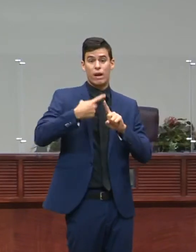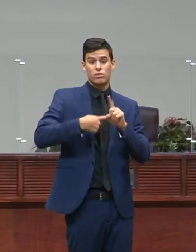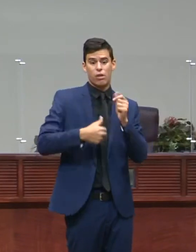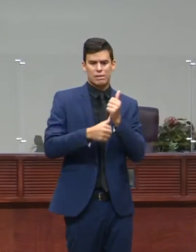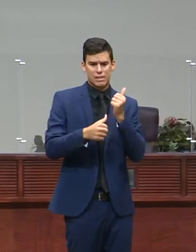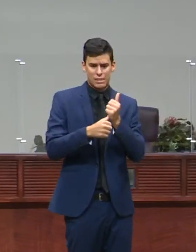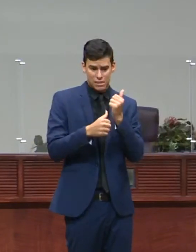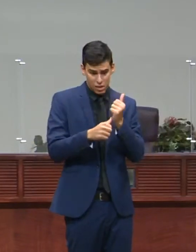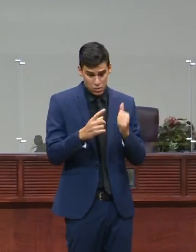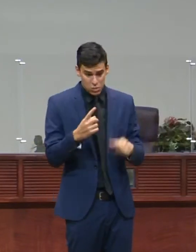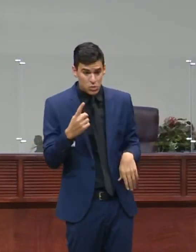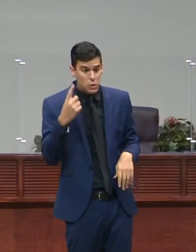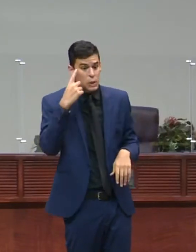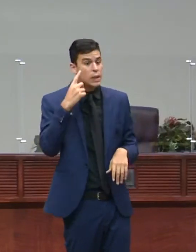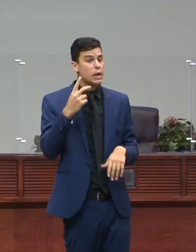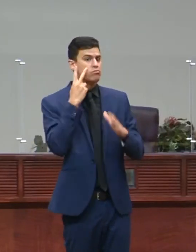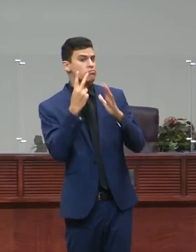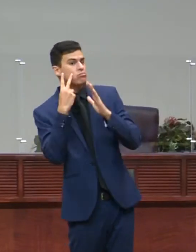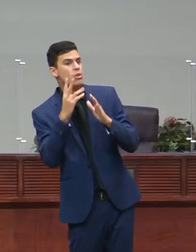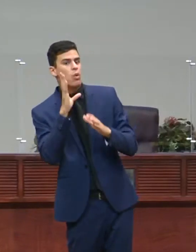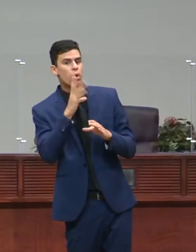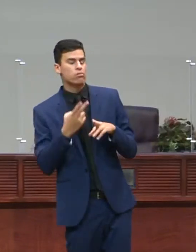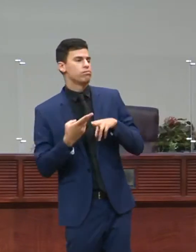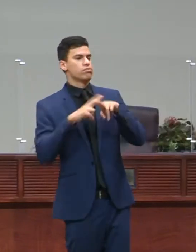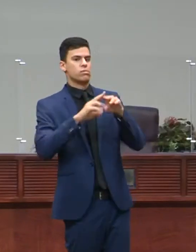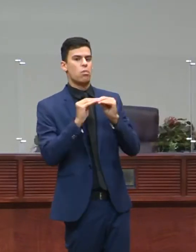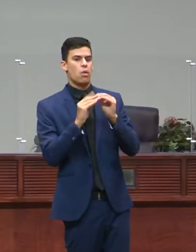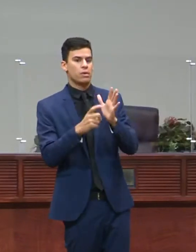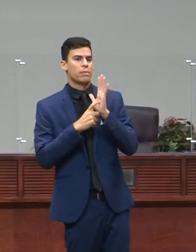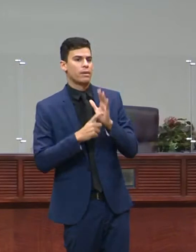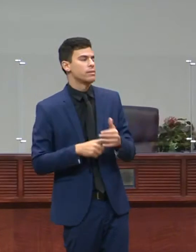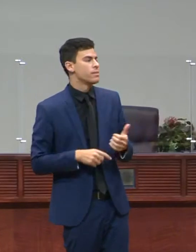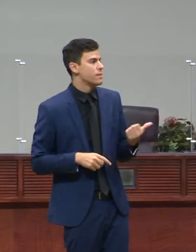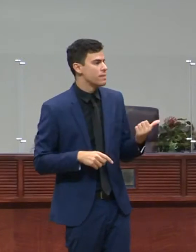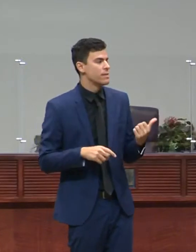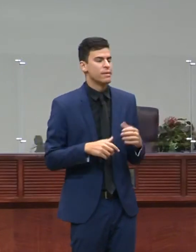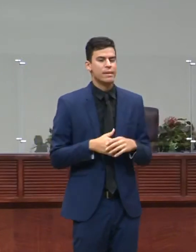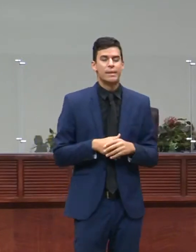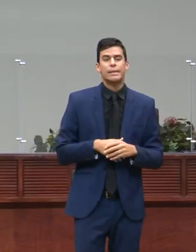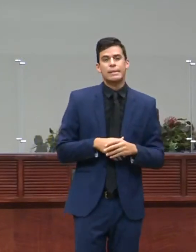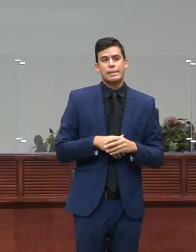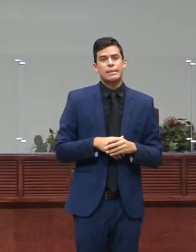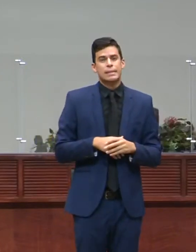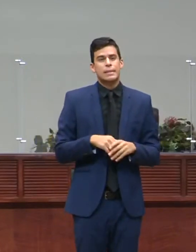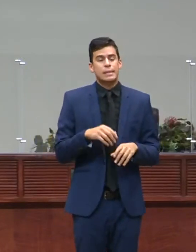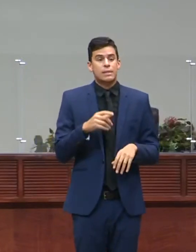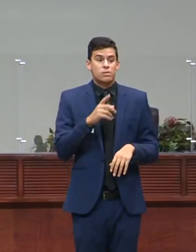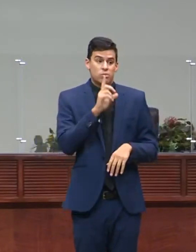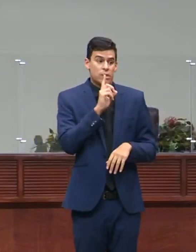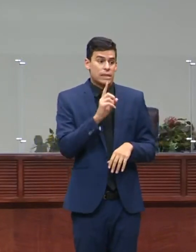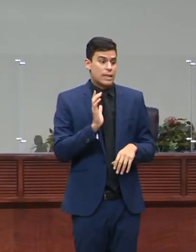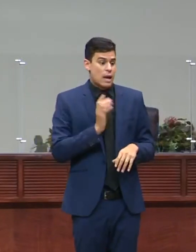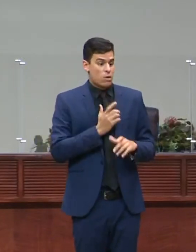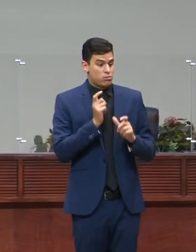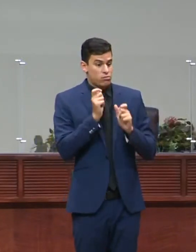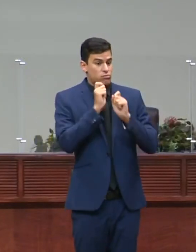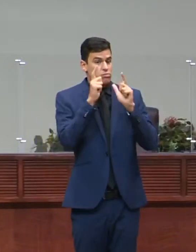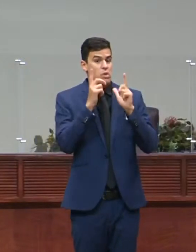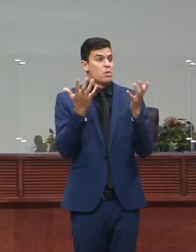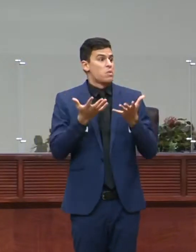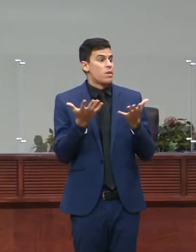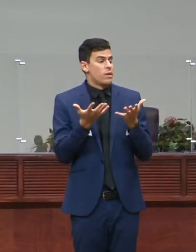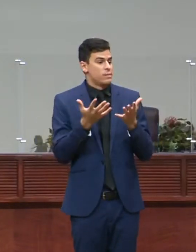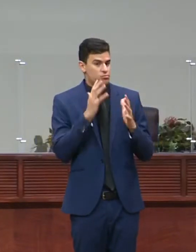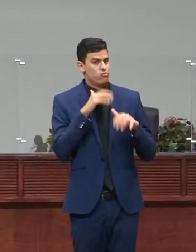previous funding windows? Well, I believe to our surprise, the demand